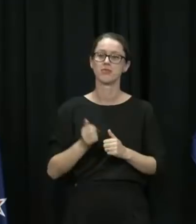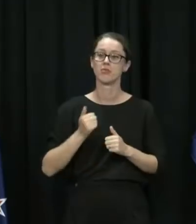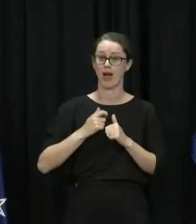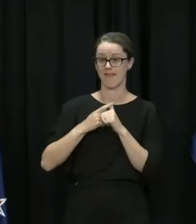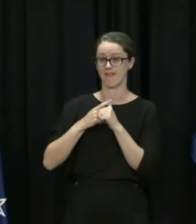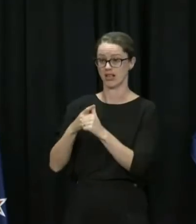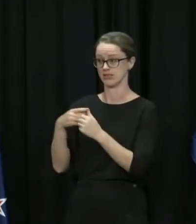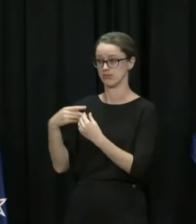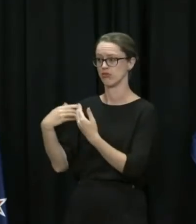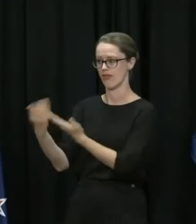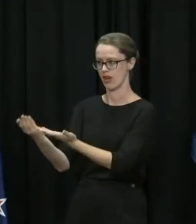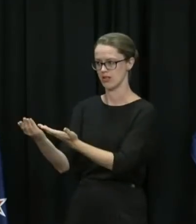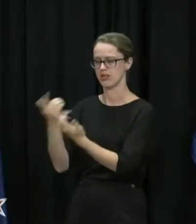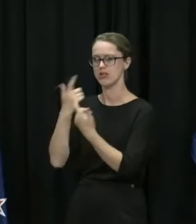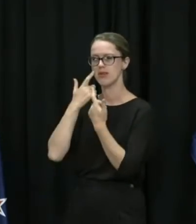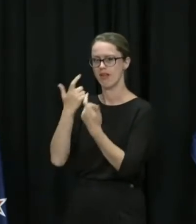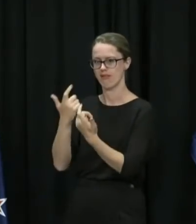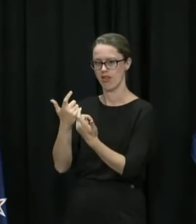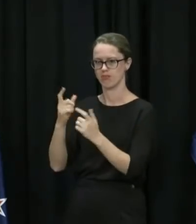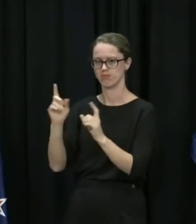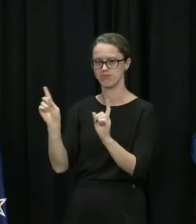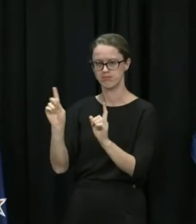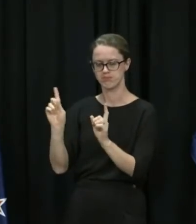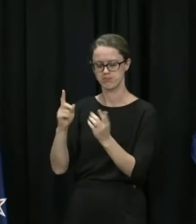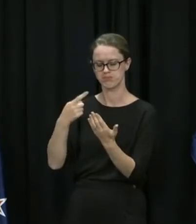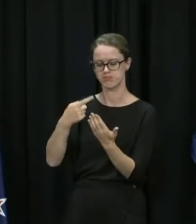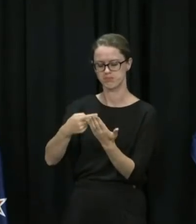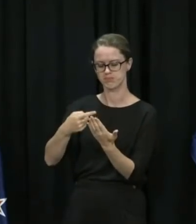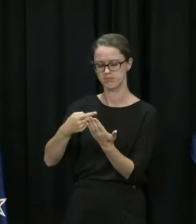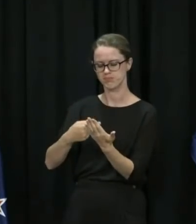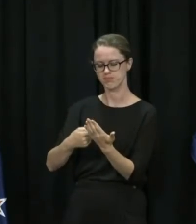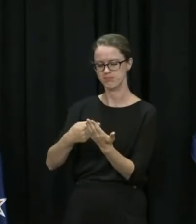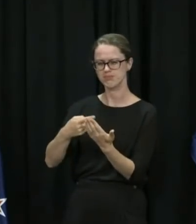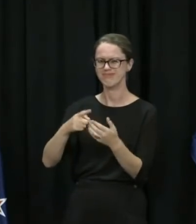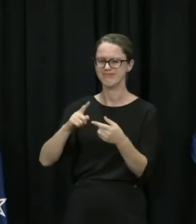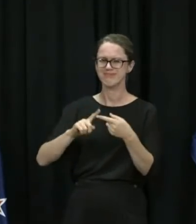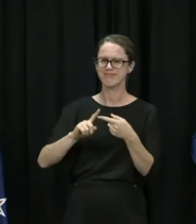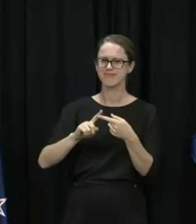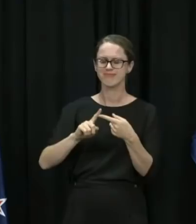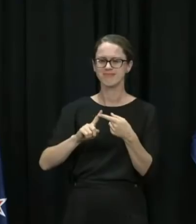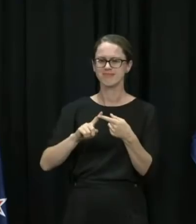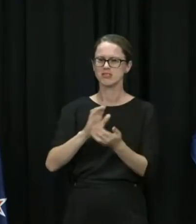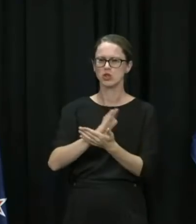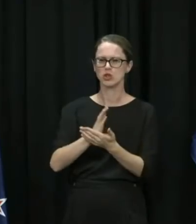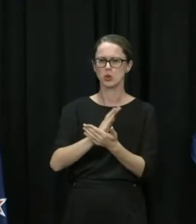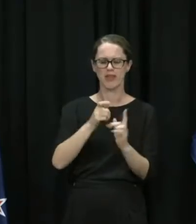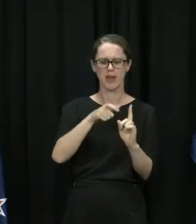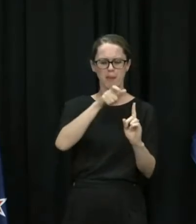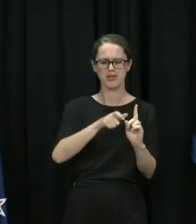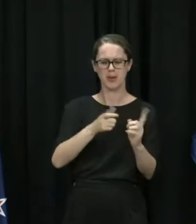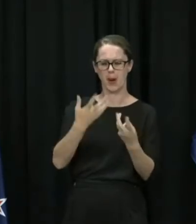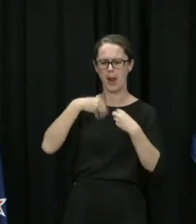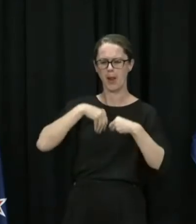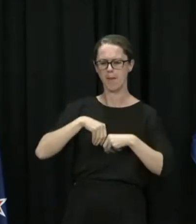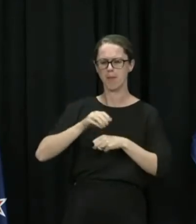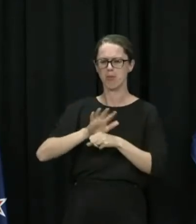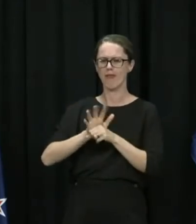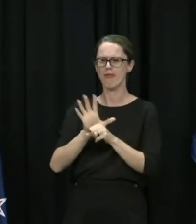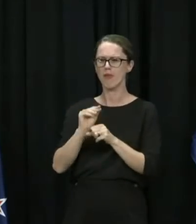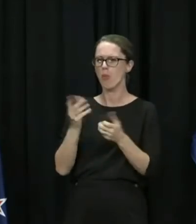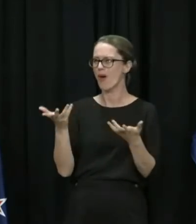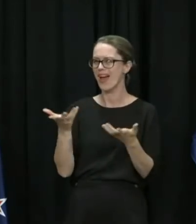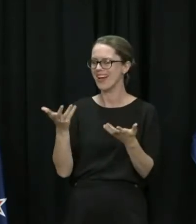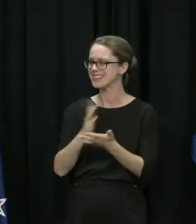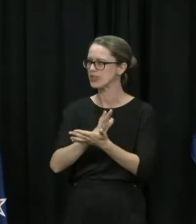were, as the PM has said, that it's not entirely clear where this person's infection came from right at the